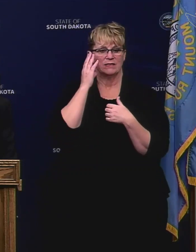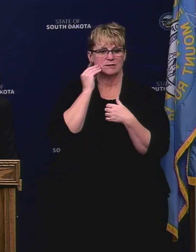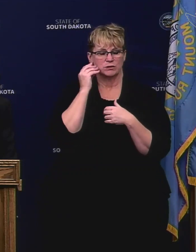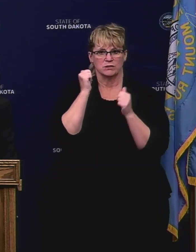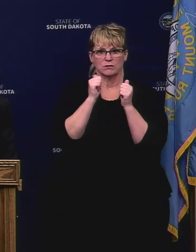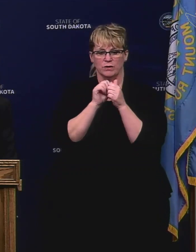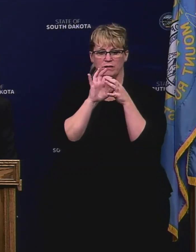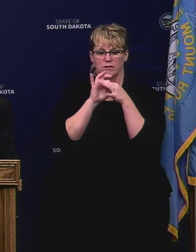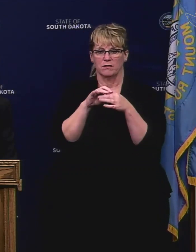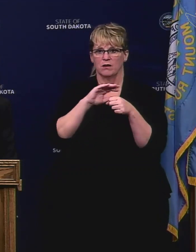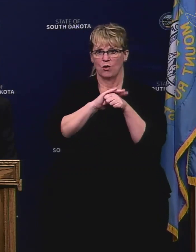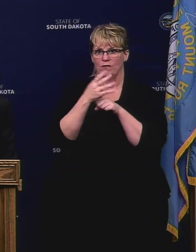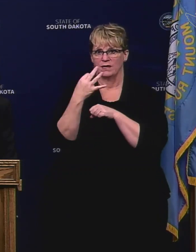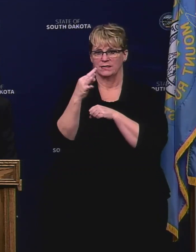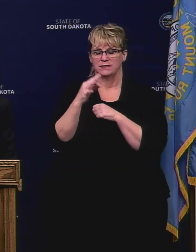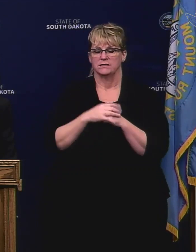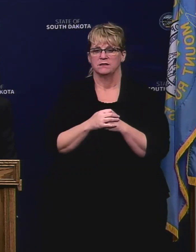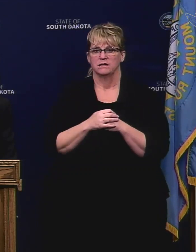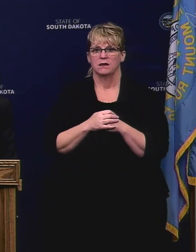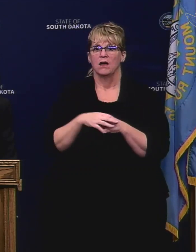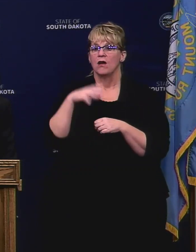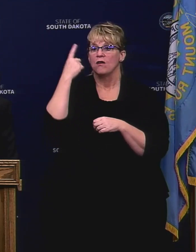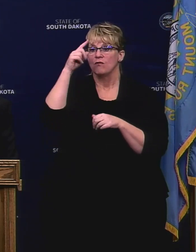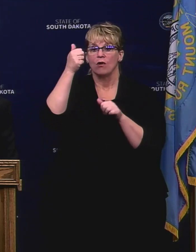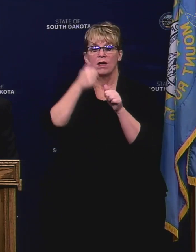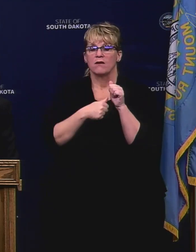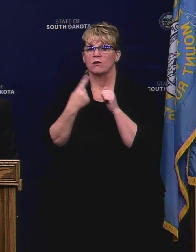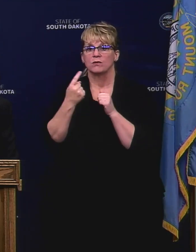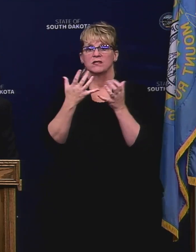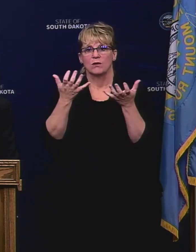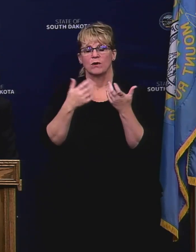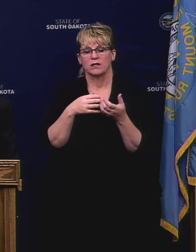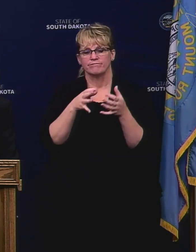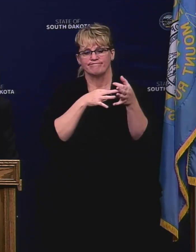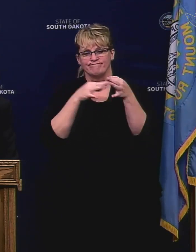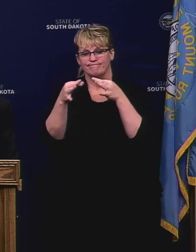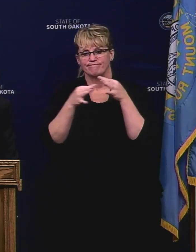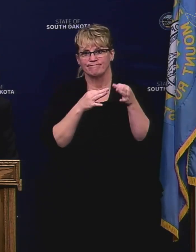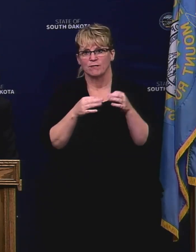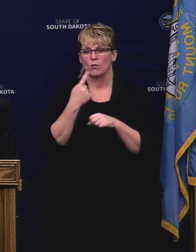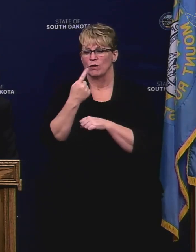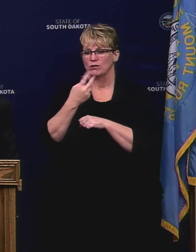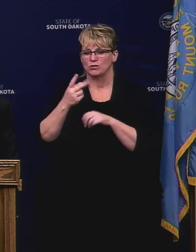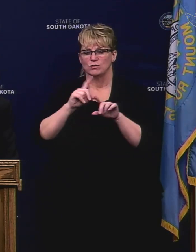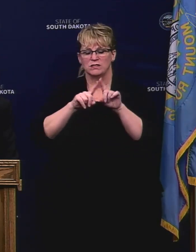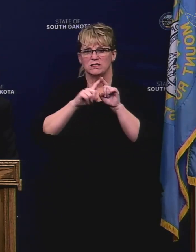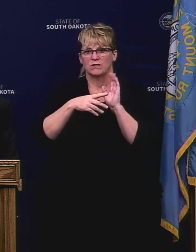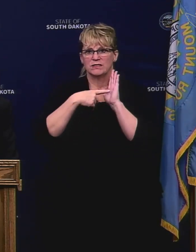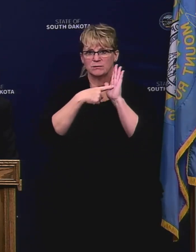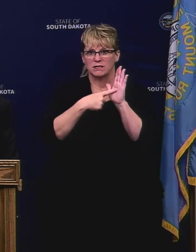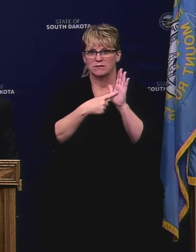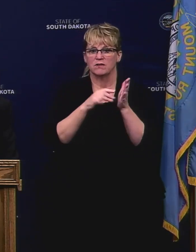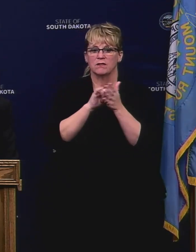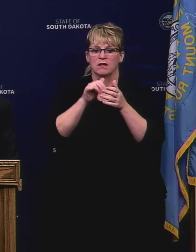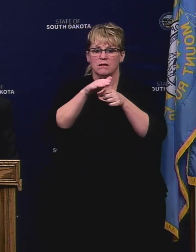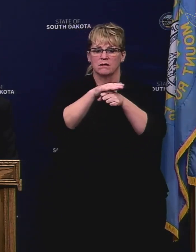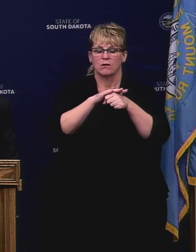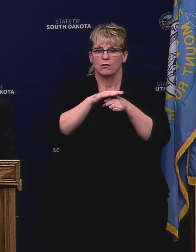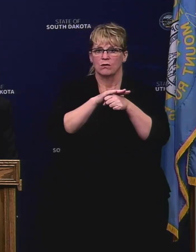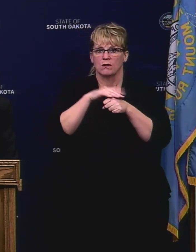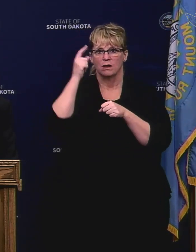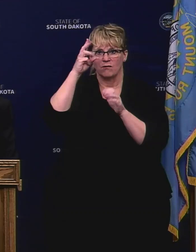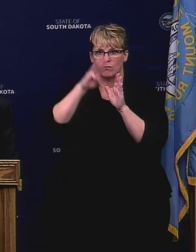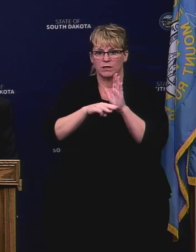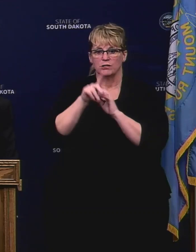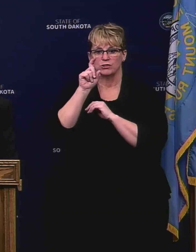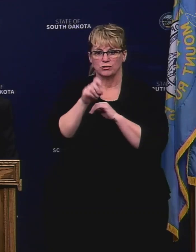response to COVID-19. For everybody's benefit, I wanted to lay out a couple of examples of expenses that local governments should